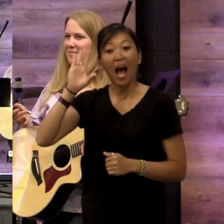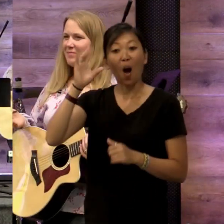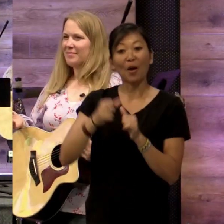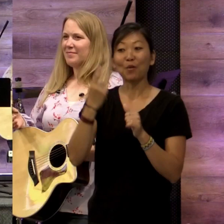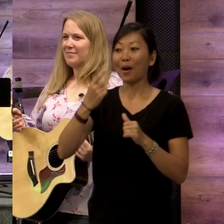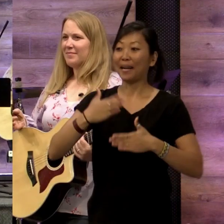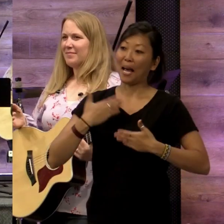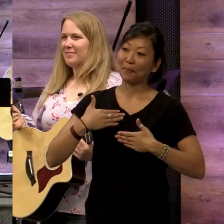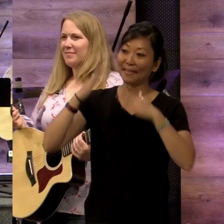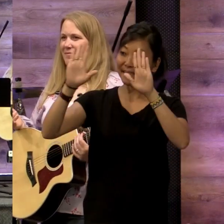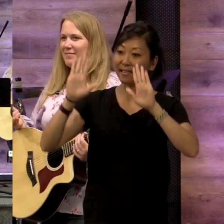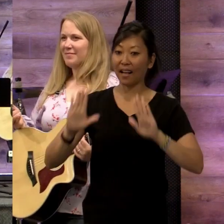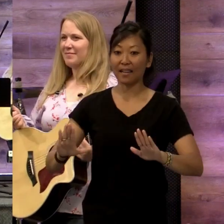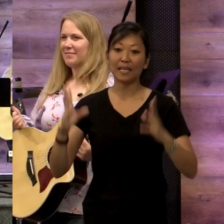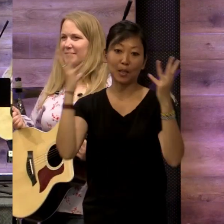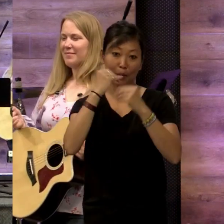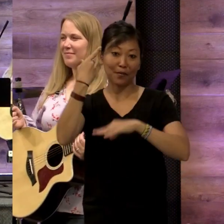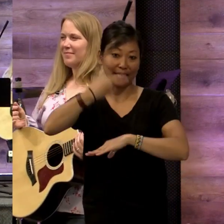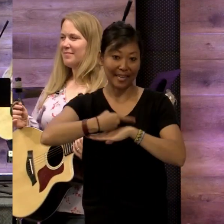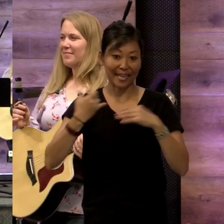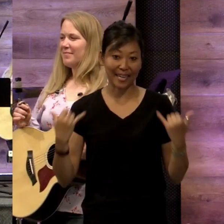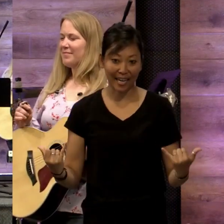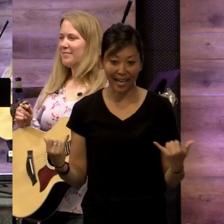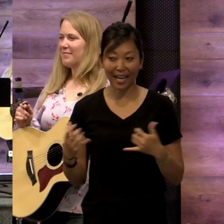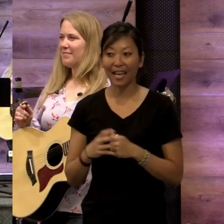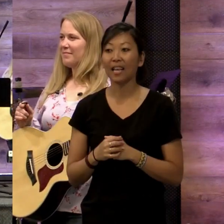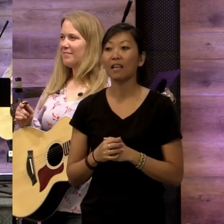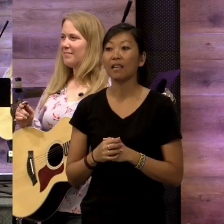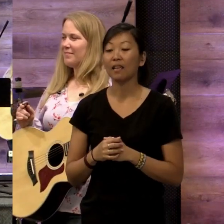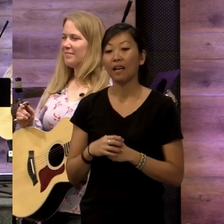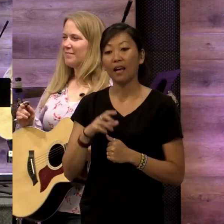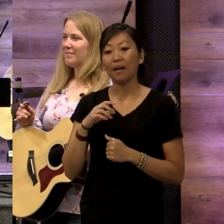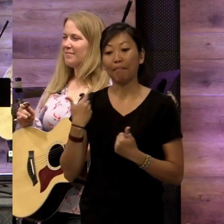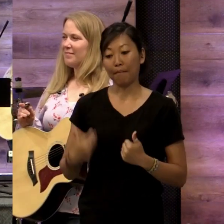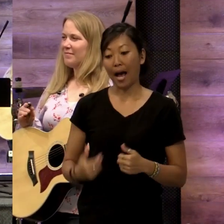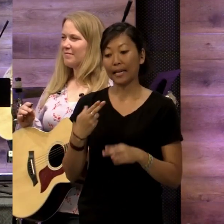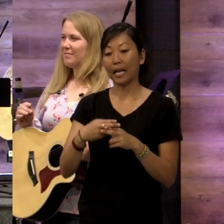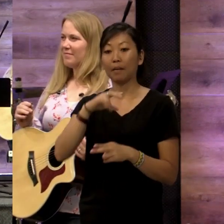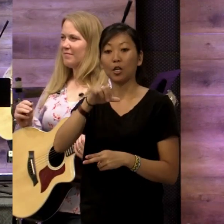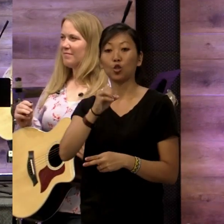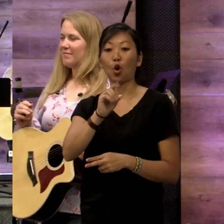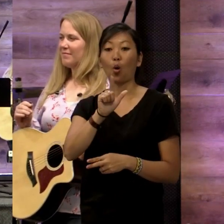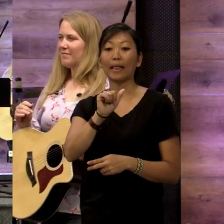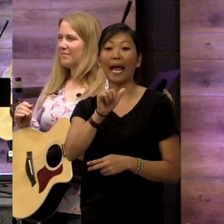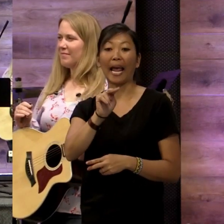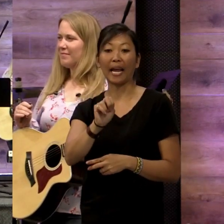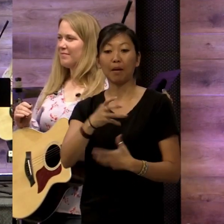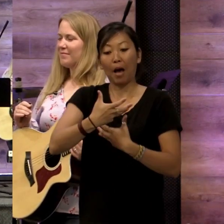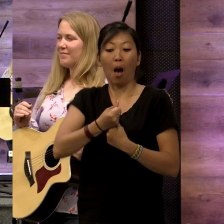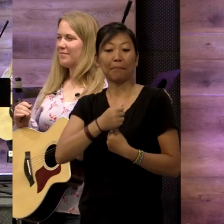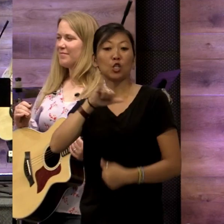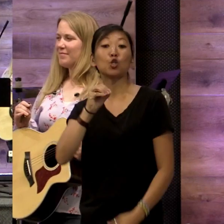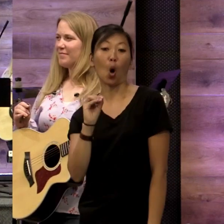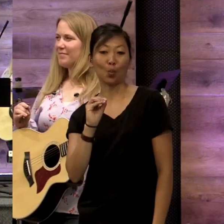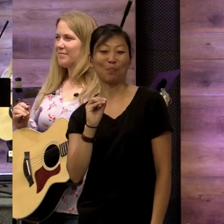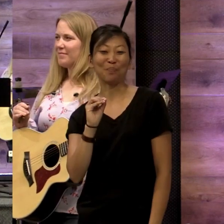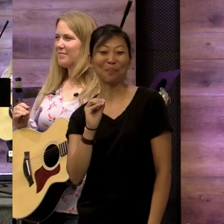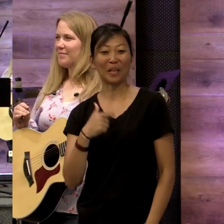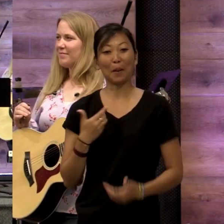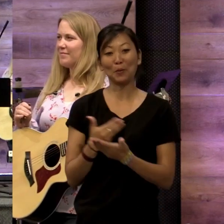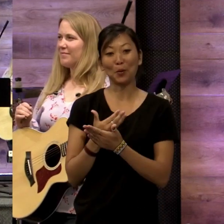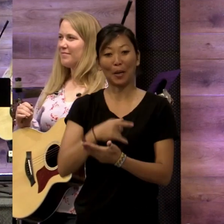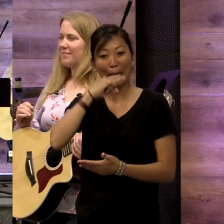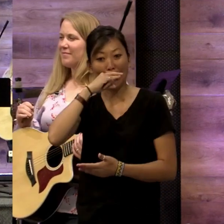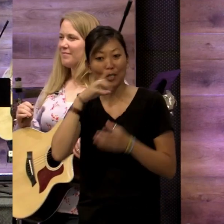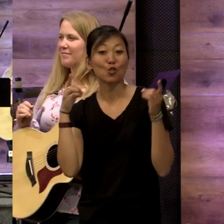Hi, everyone. Happy Sunday. It's a beautiful day today. As Kelsey said, my name is Jolaine. You can call me Joe. I